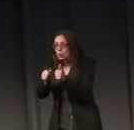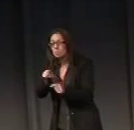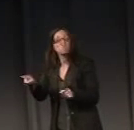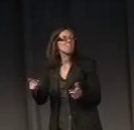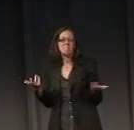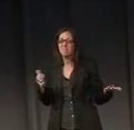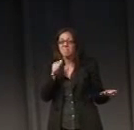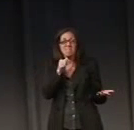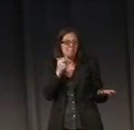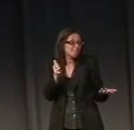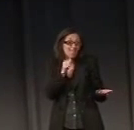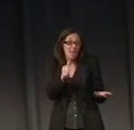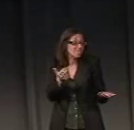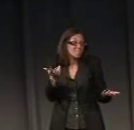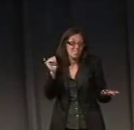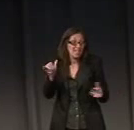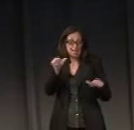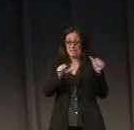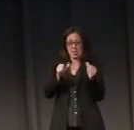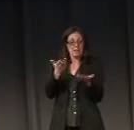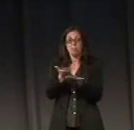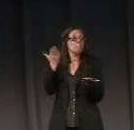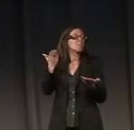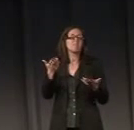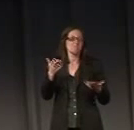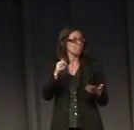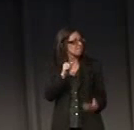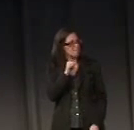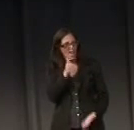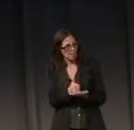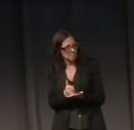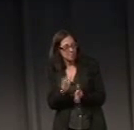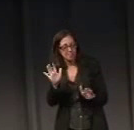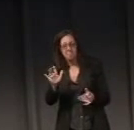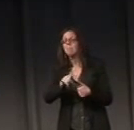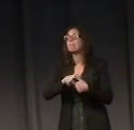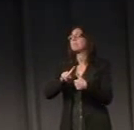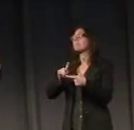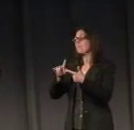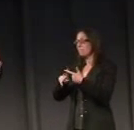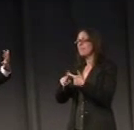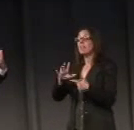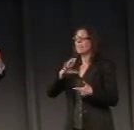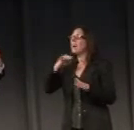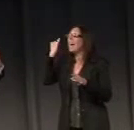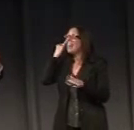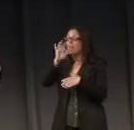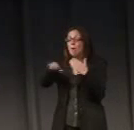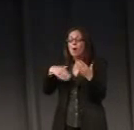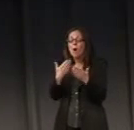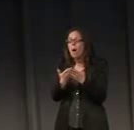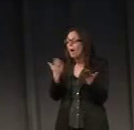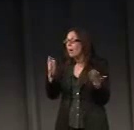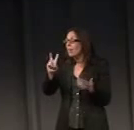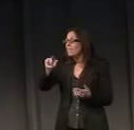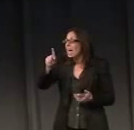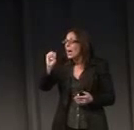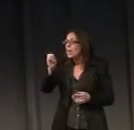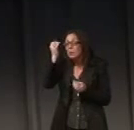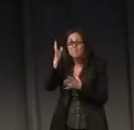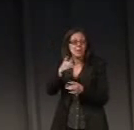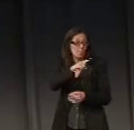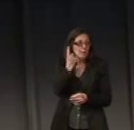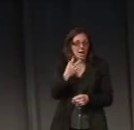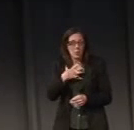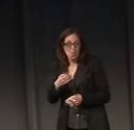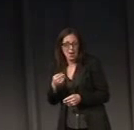it turns out that for most objects, if you remove all of the value information, that is the black and white information